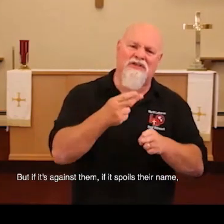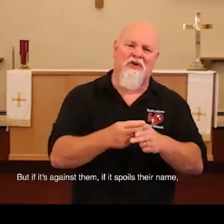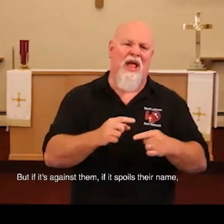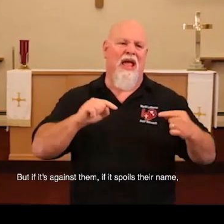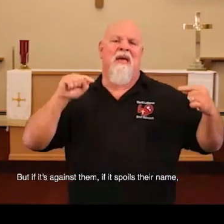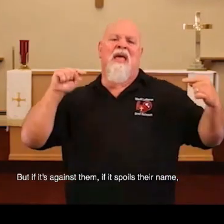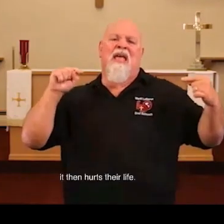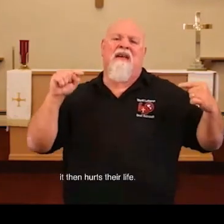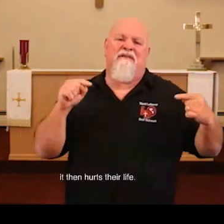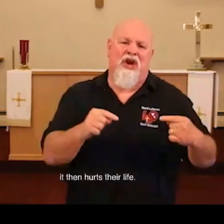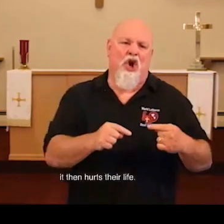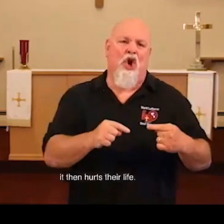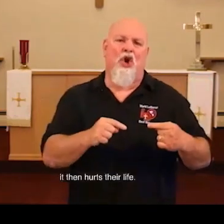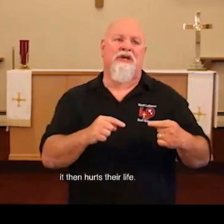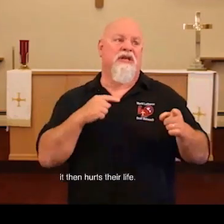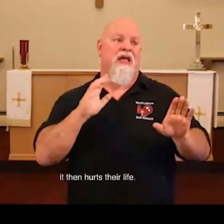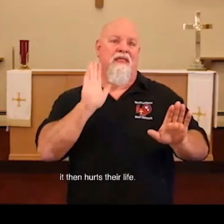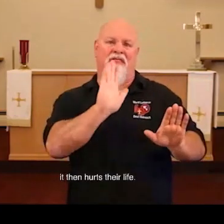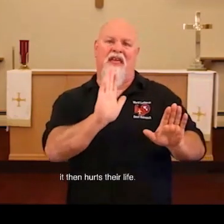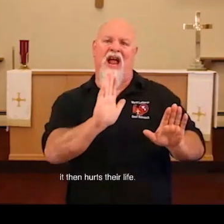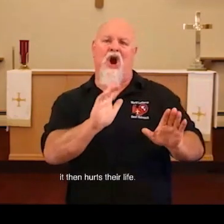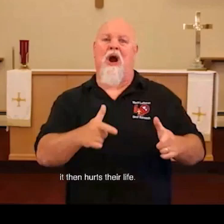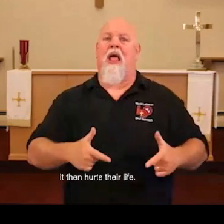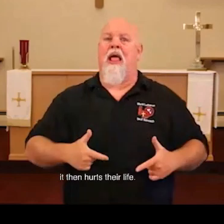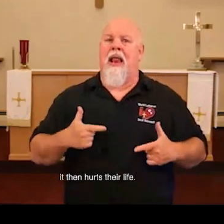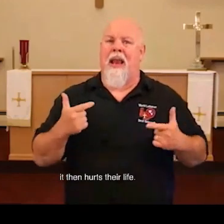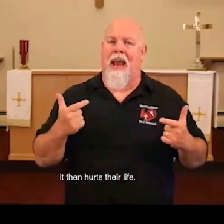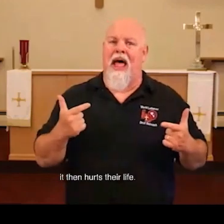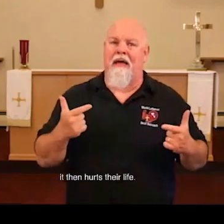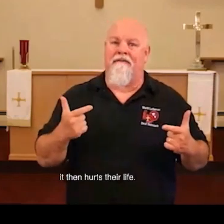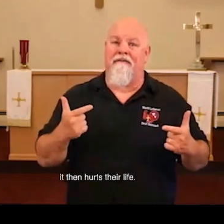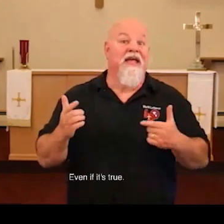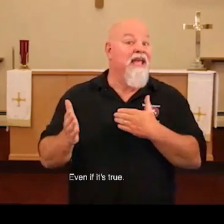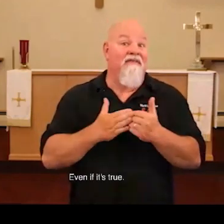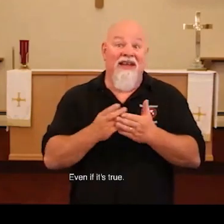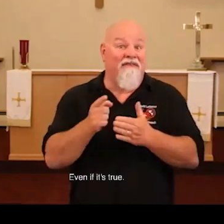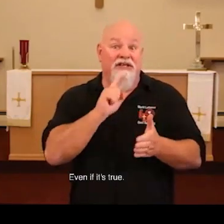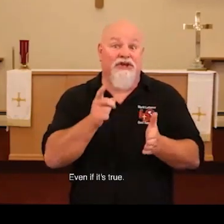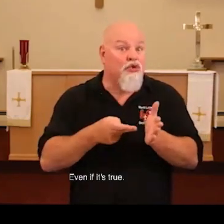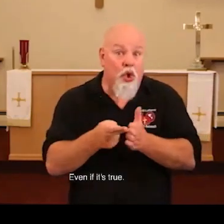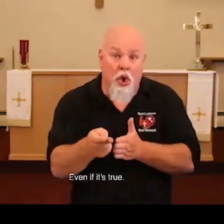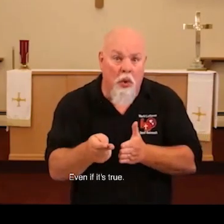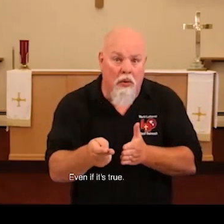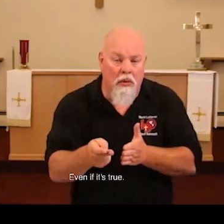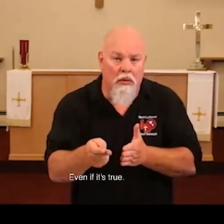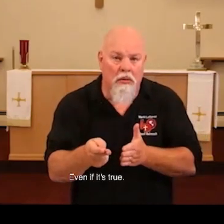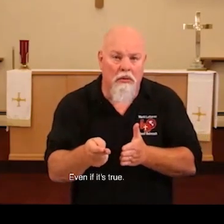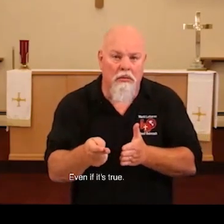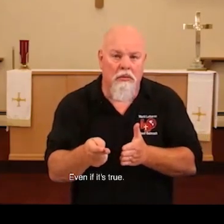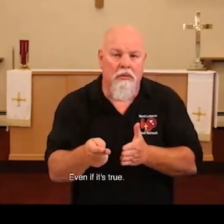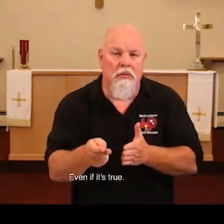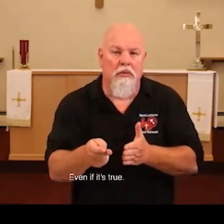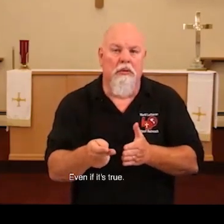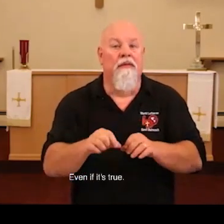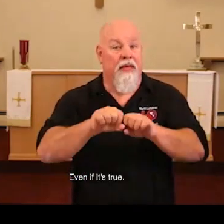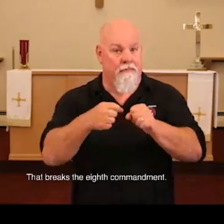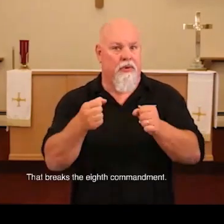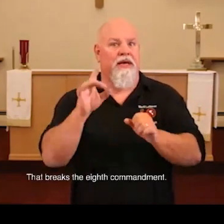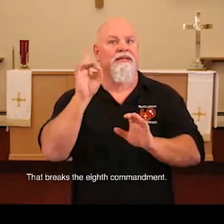their name, if it hurts their life, even if it's true, that breaks the